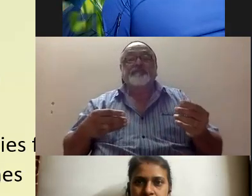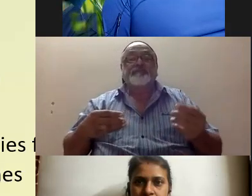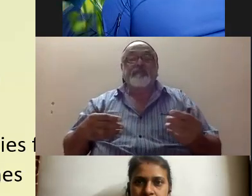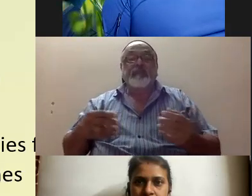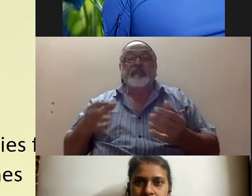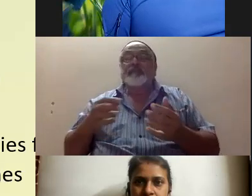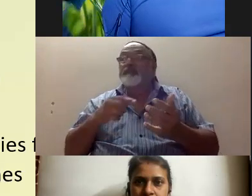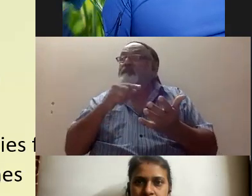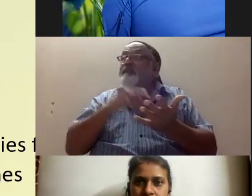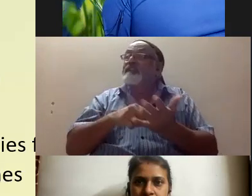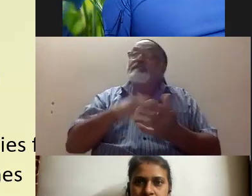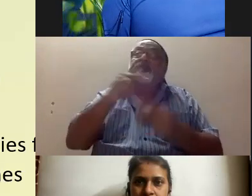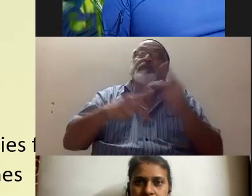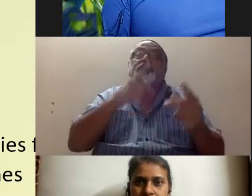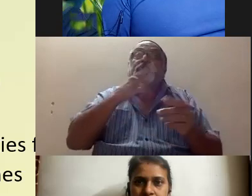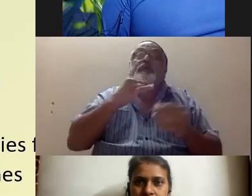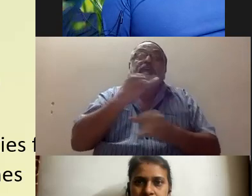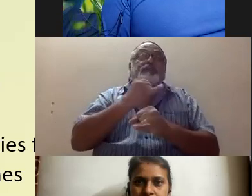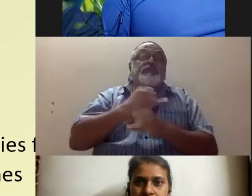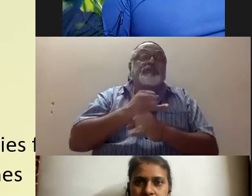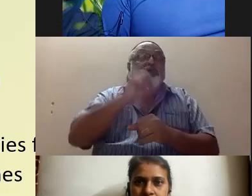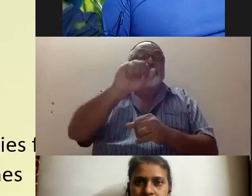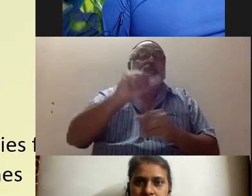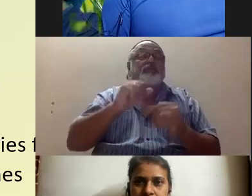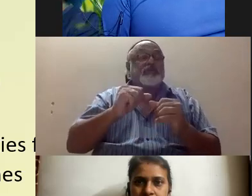with disabilities in your institutions, they can also